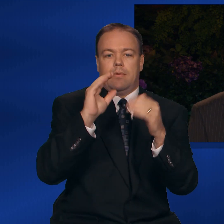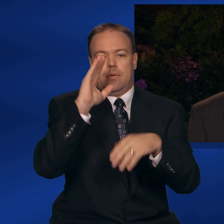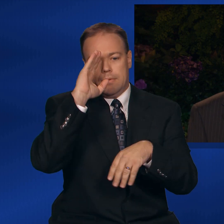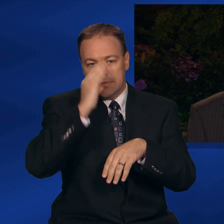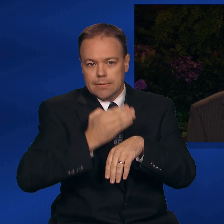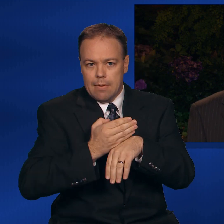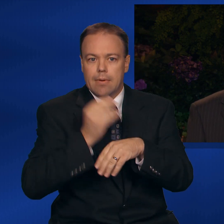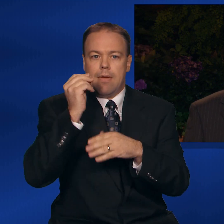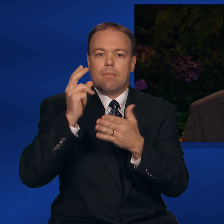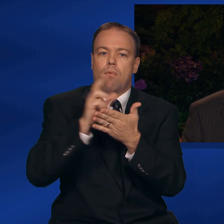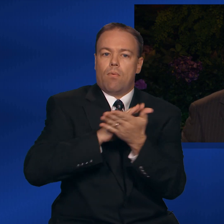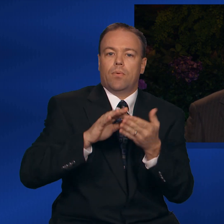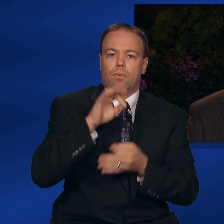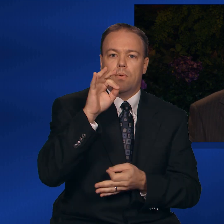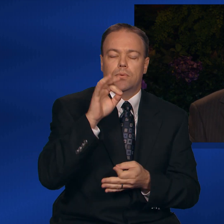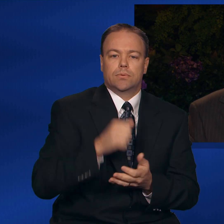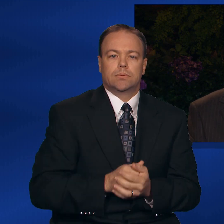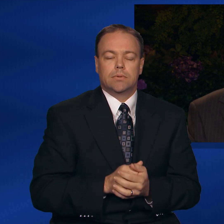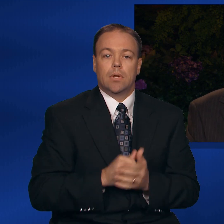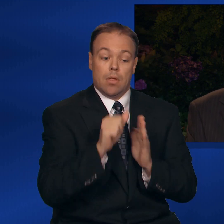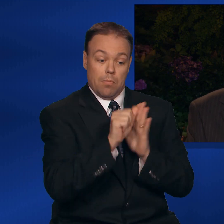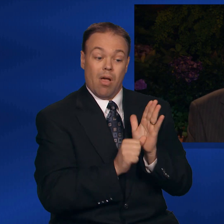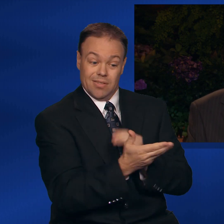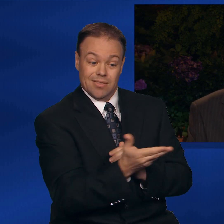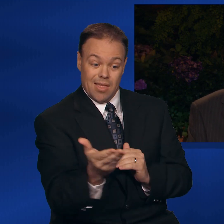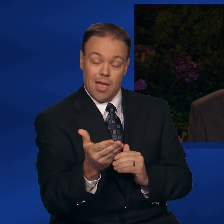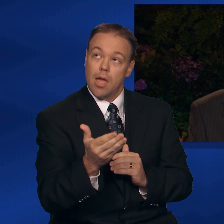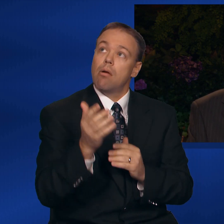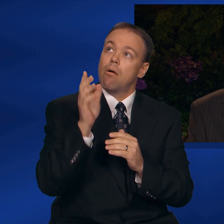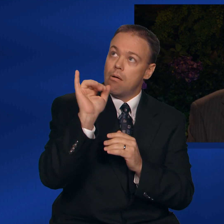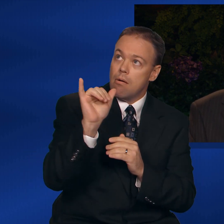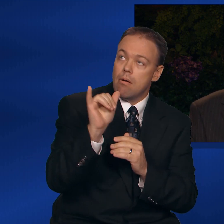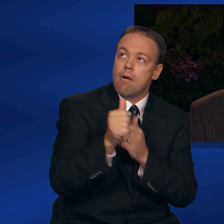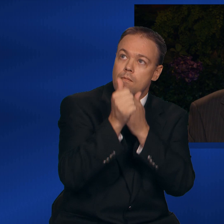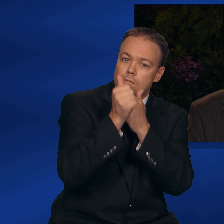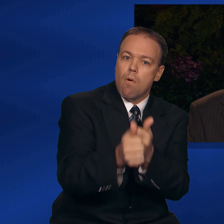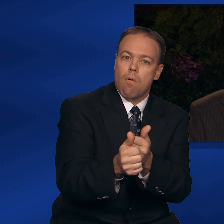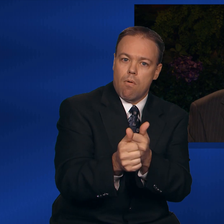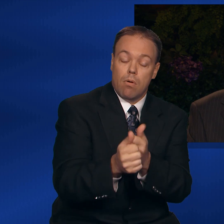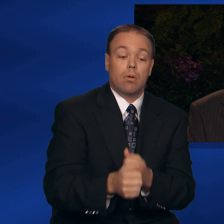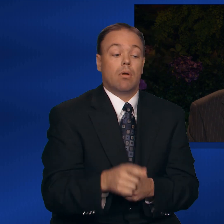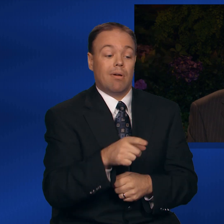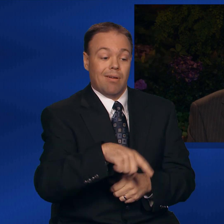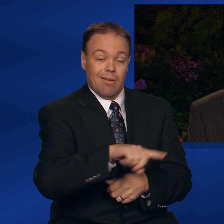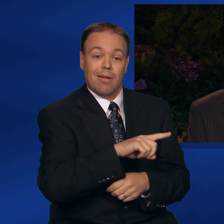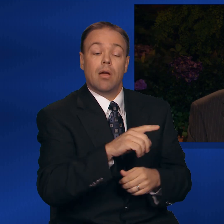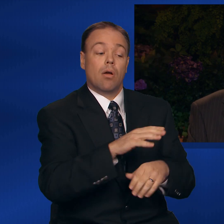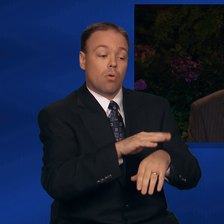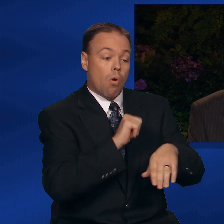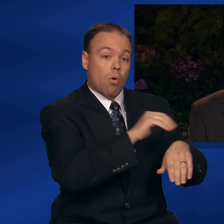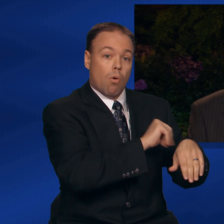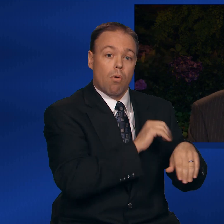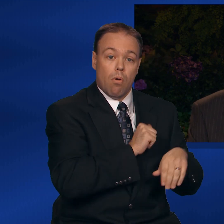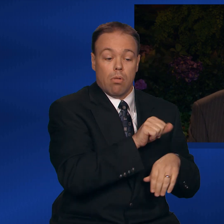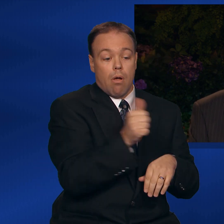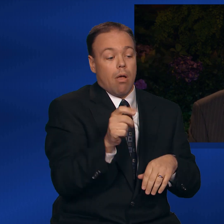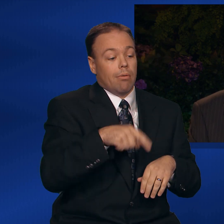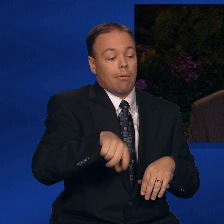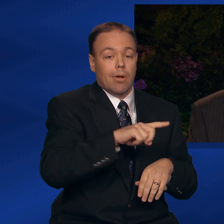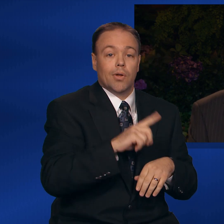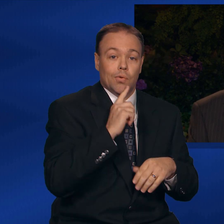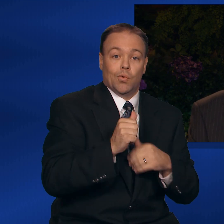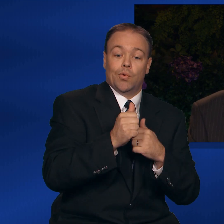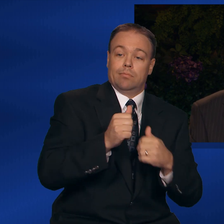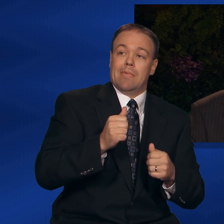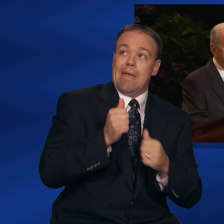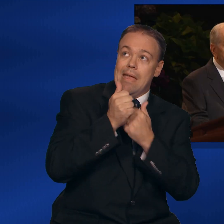Ghost. The apostles heeded that instruction. They also called upon others to help them fulfill the Lord's